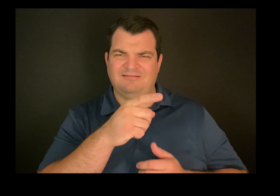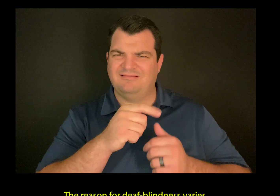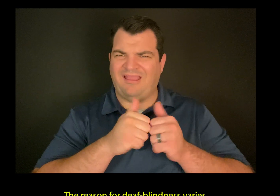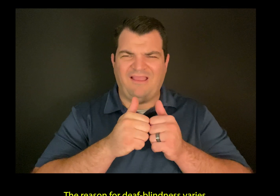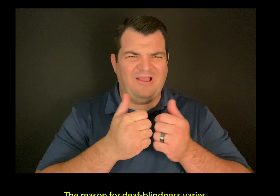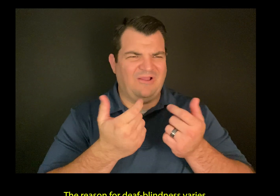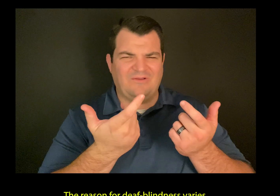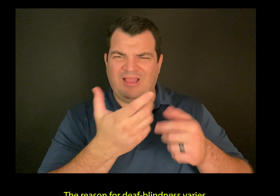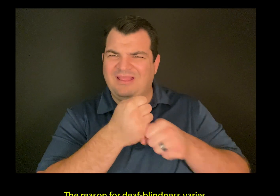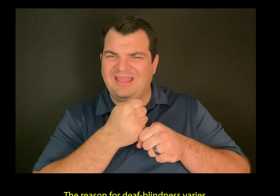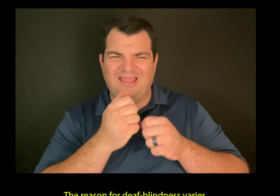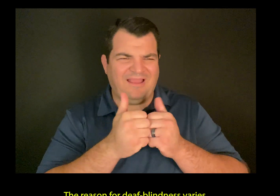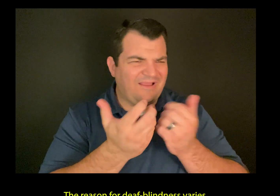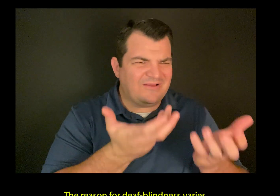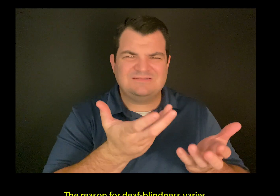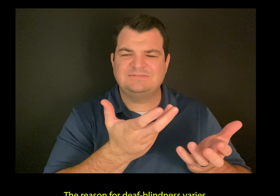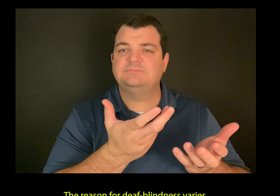The reason for deafblindness varies.